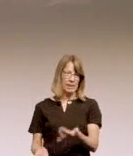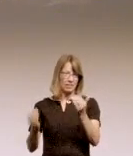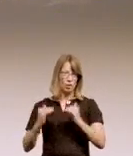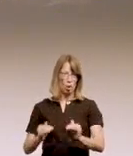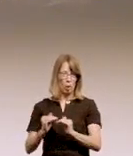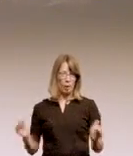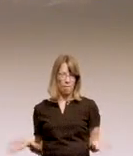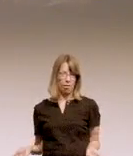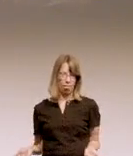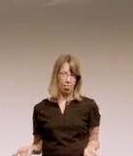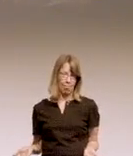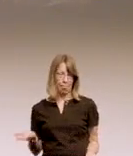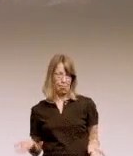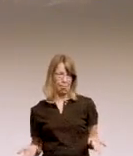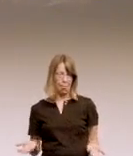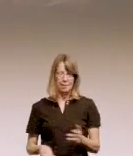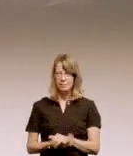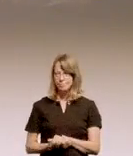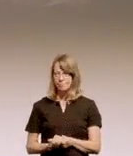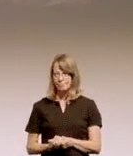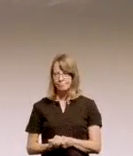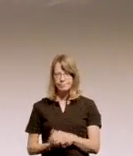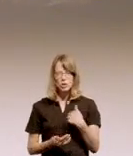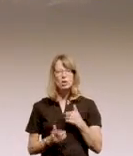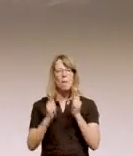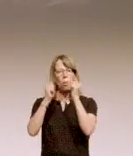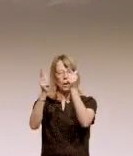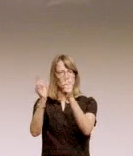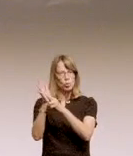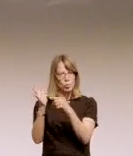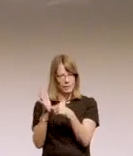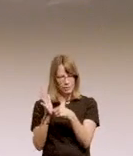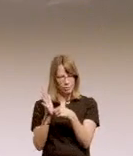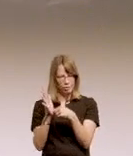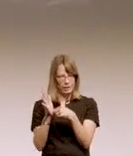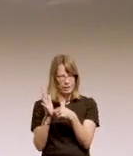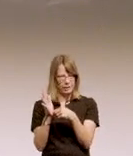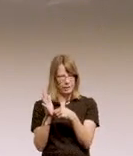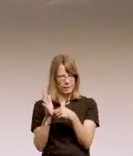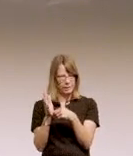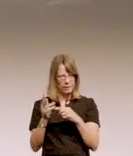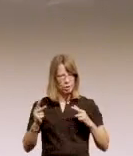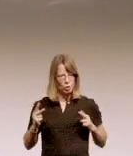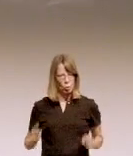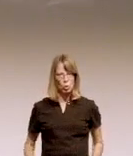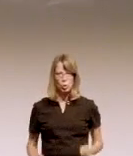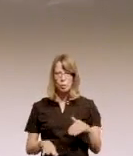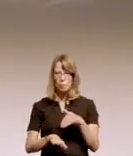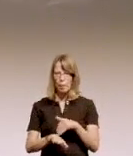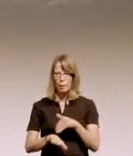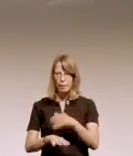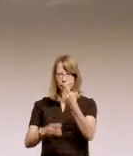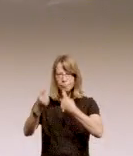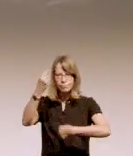Anyway, so as I said, I went to Northern Territory and I found that the human problems we were starting to hear about